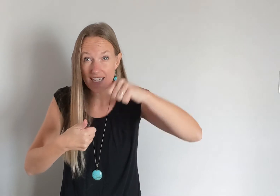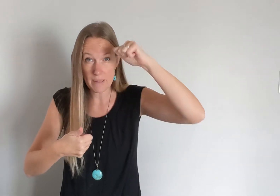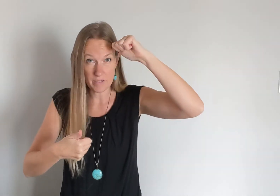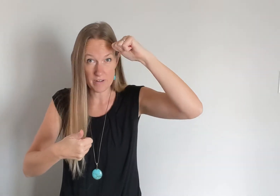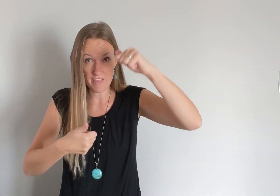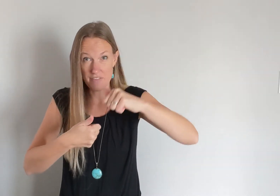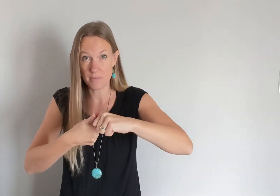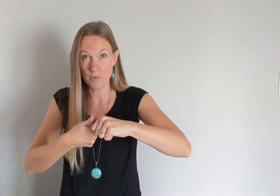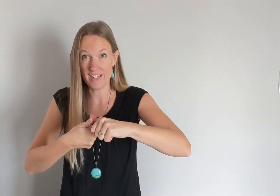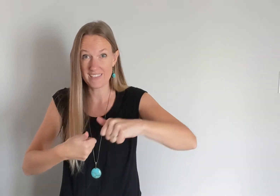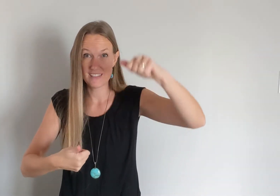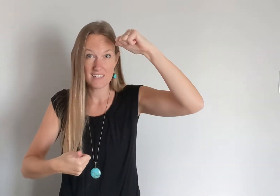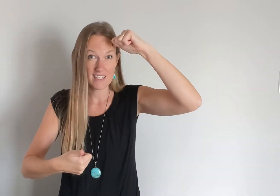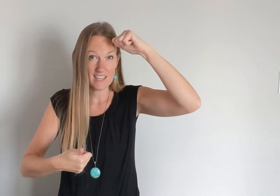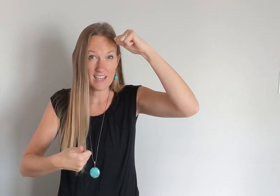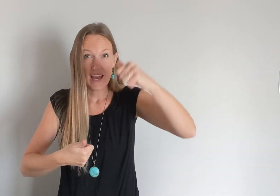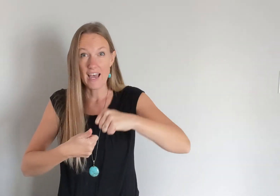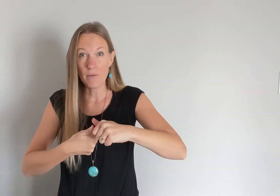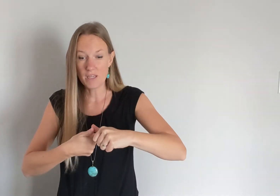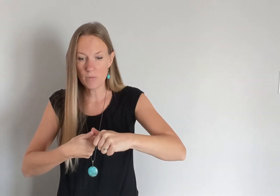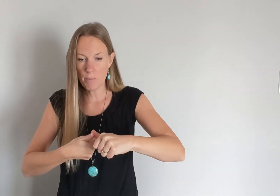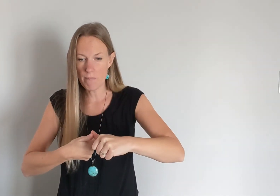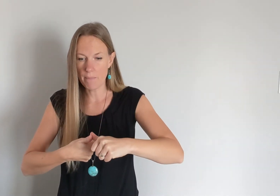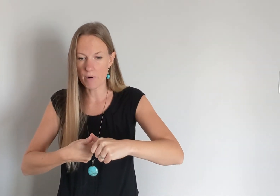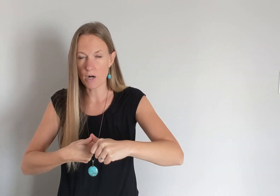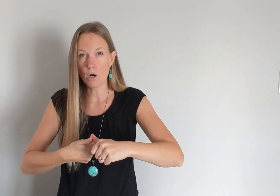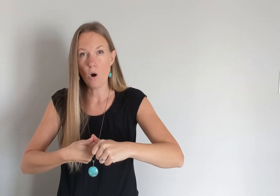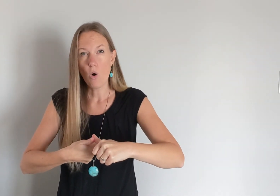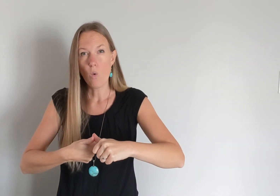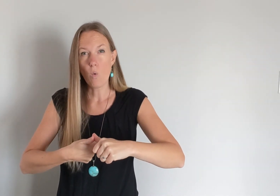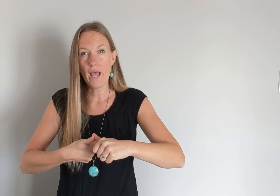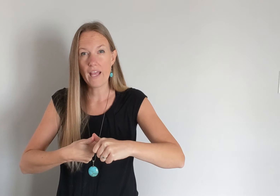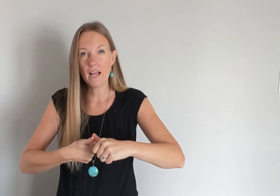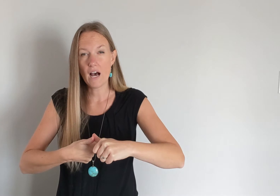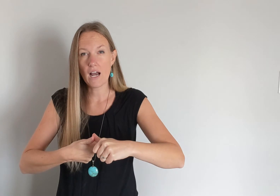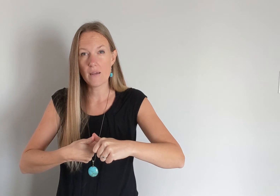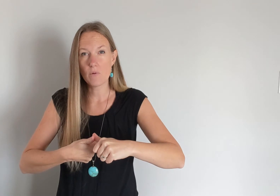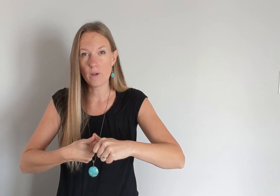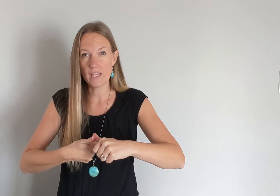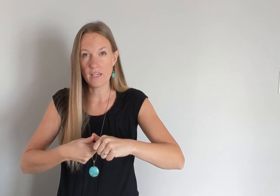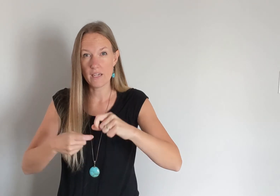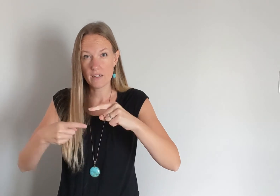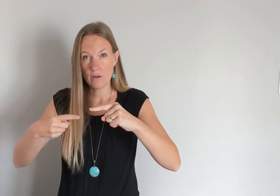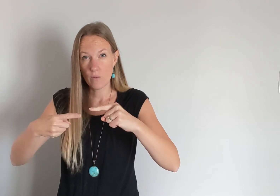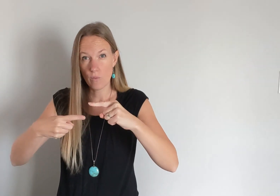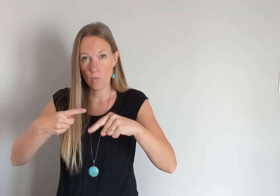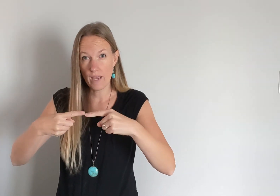tap your other thumb twice. Okay? Help me remember when I'm weak.